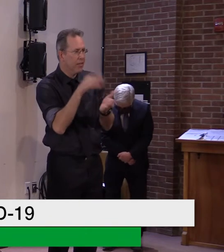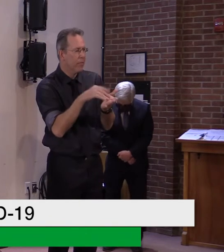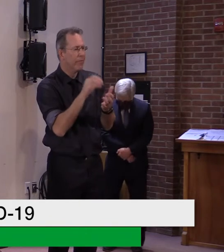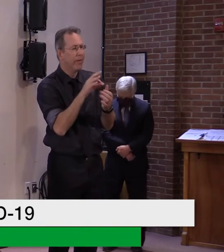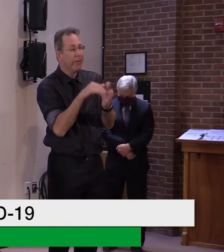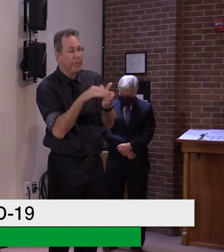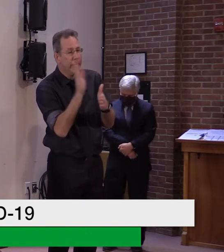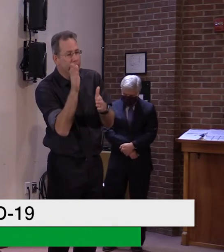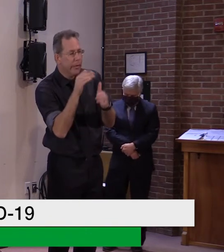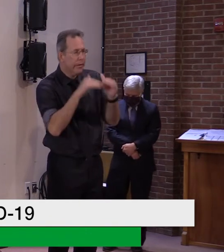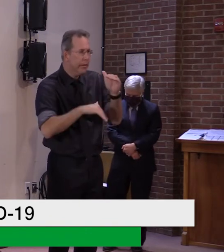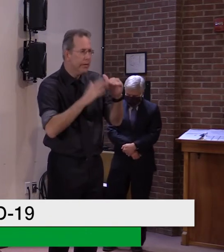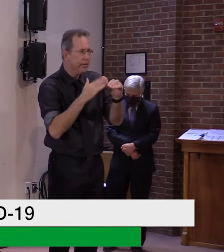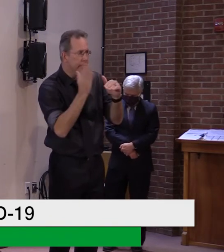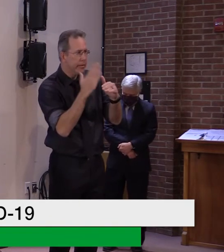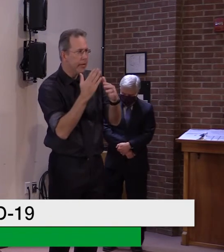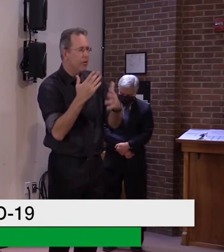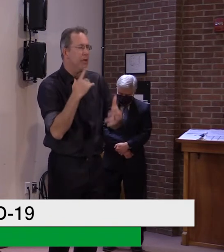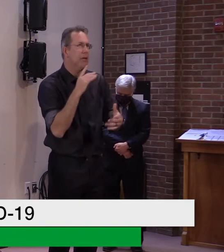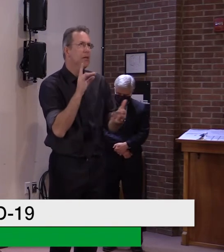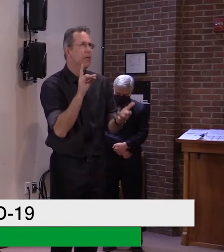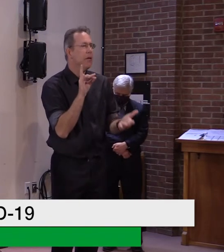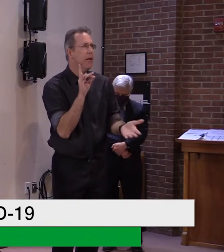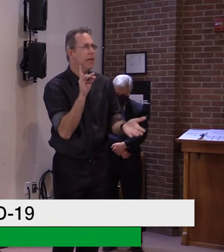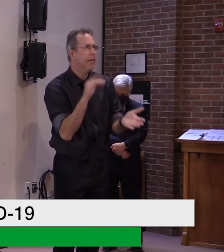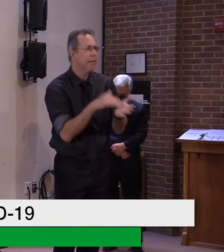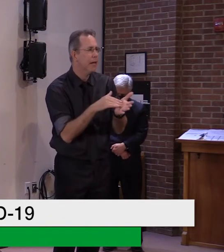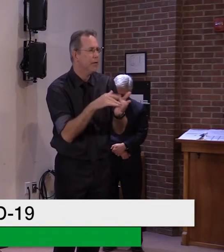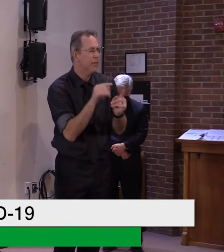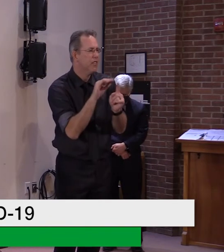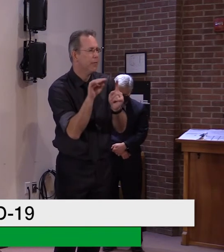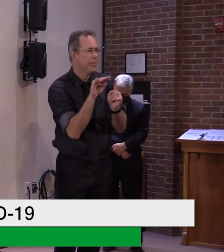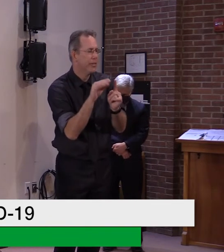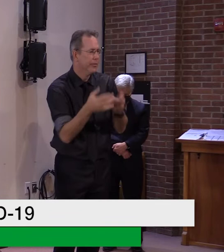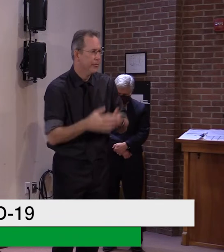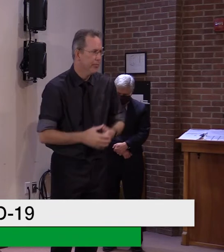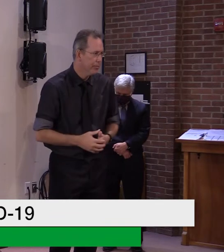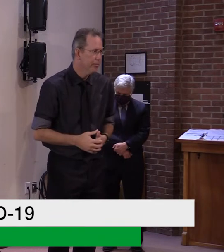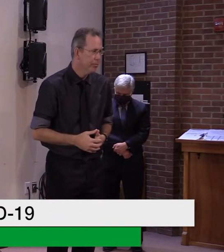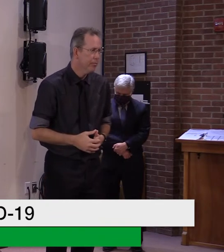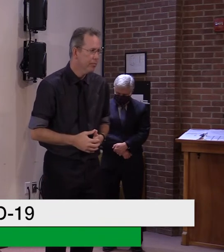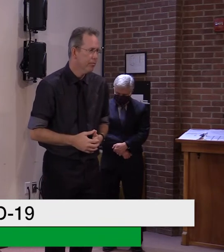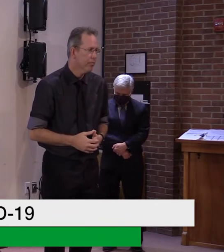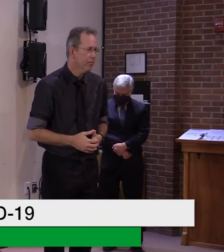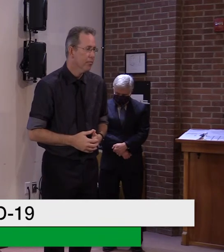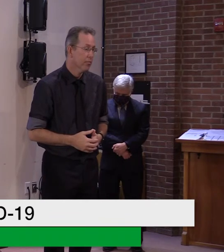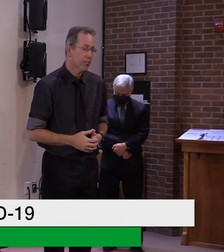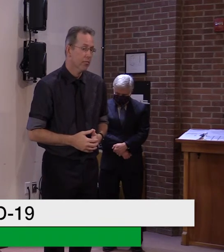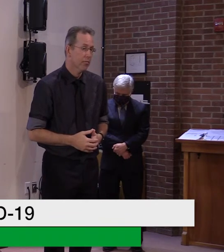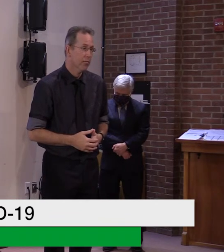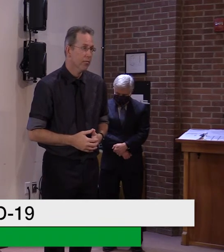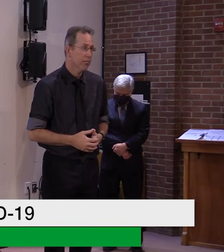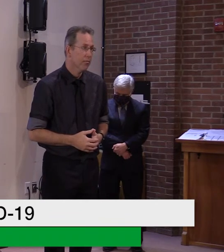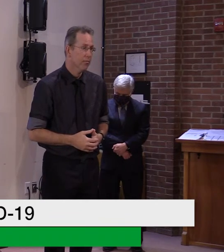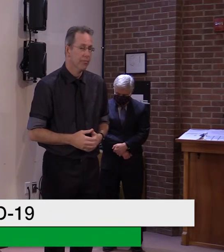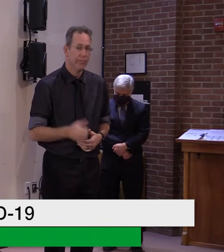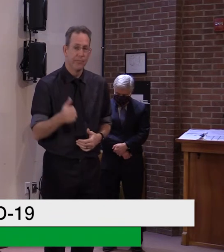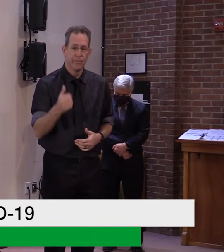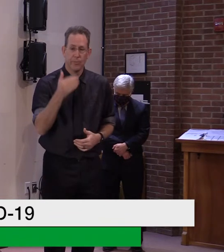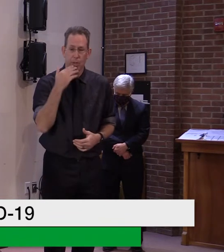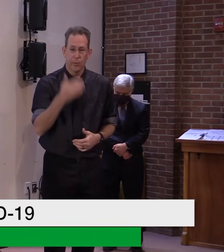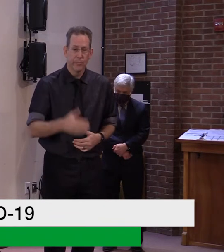000 uh six hundred ish okay all right great thank you yes